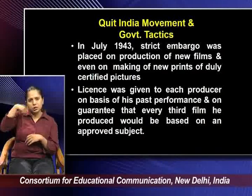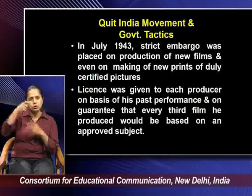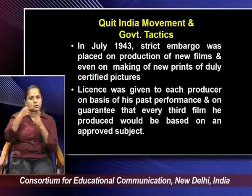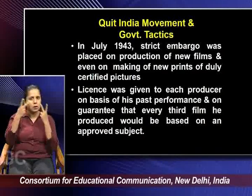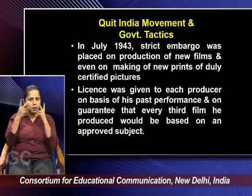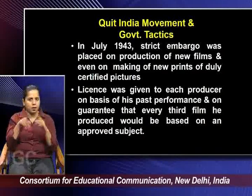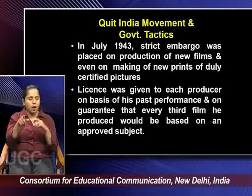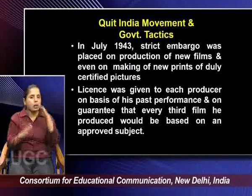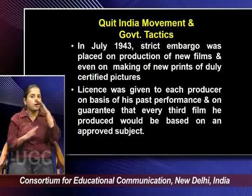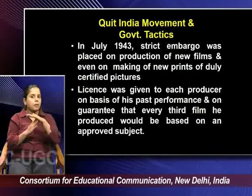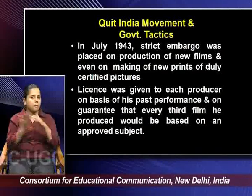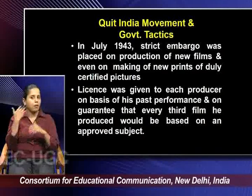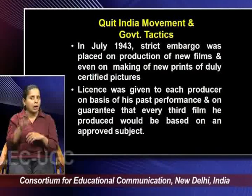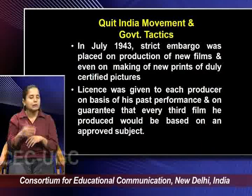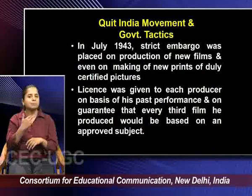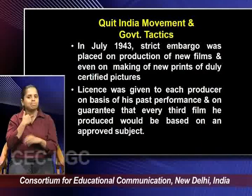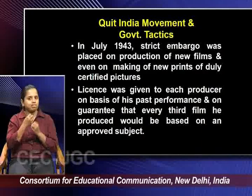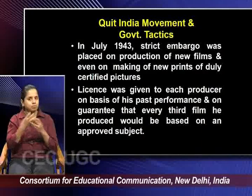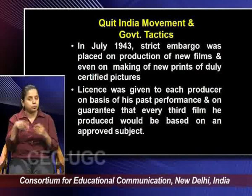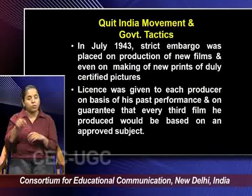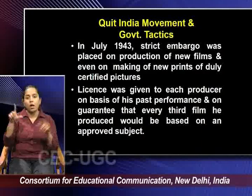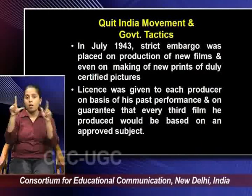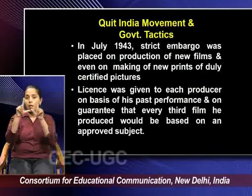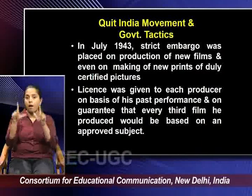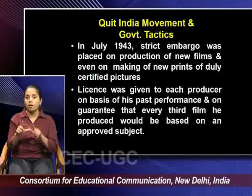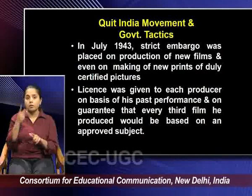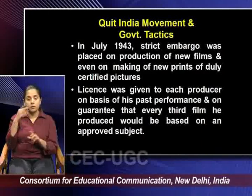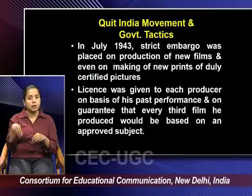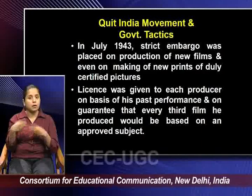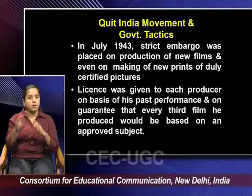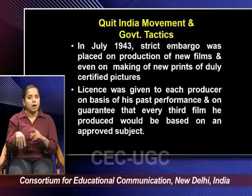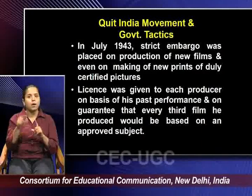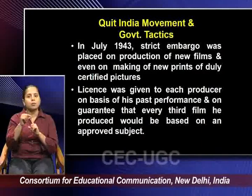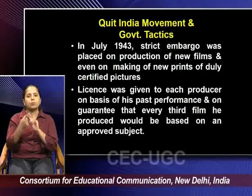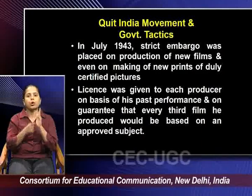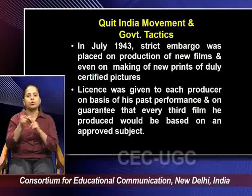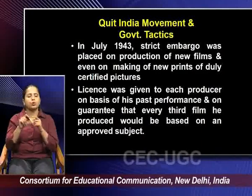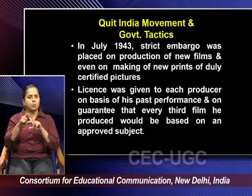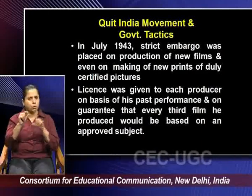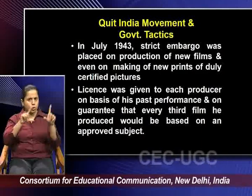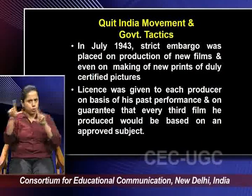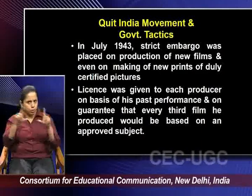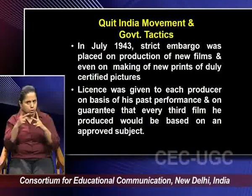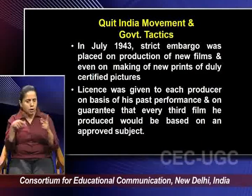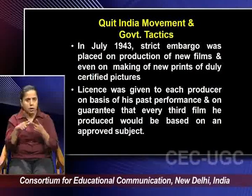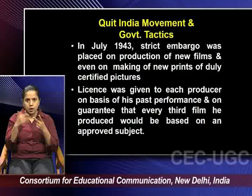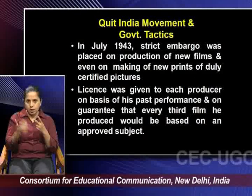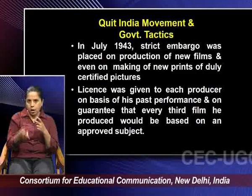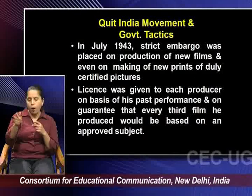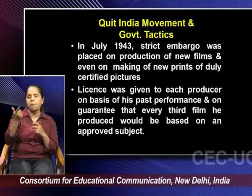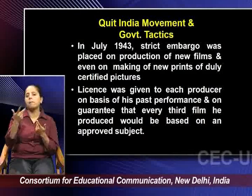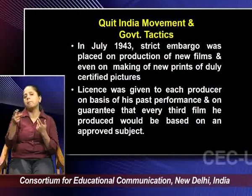also restricted. And the licenses which were being given to the producer, they were being given now on their past